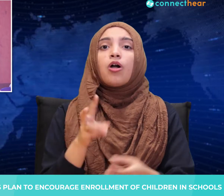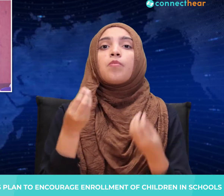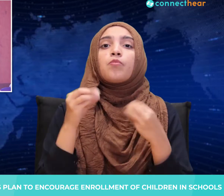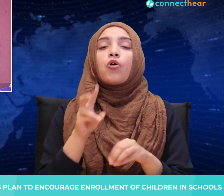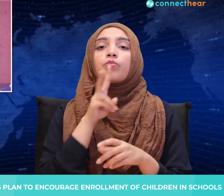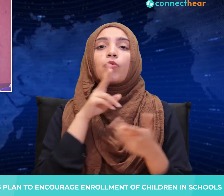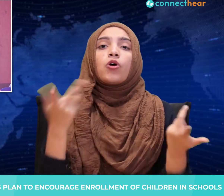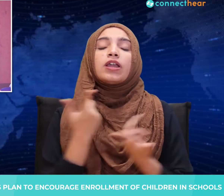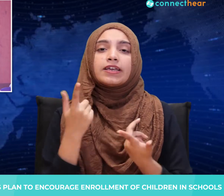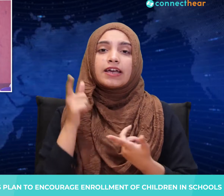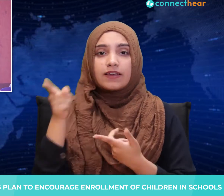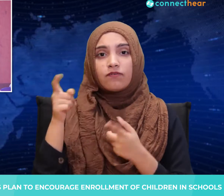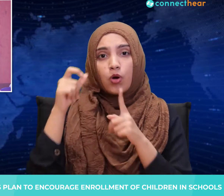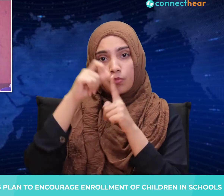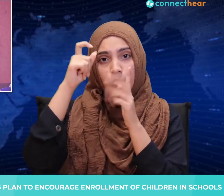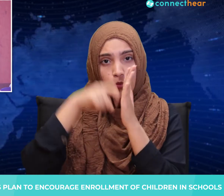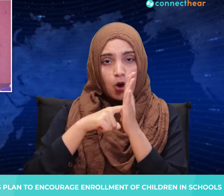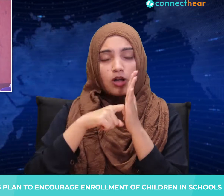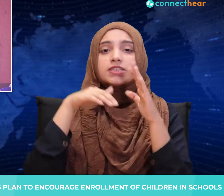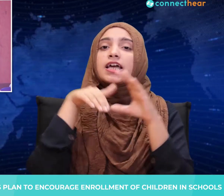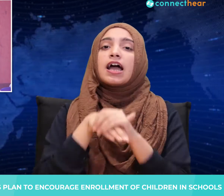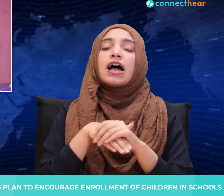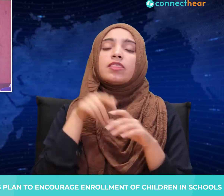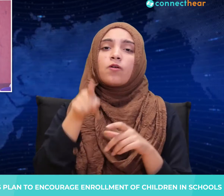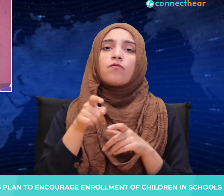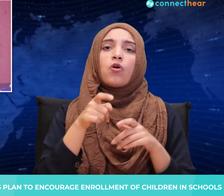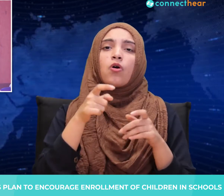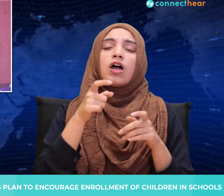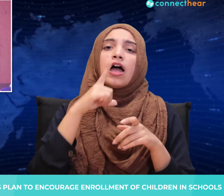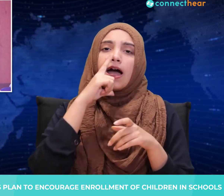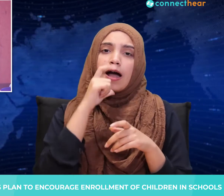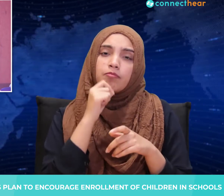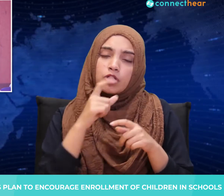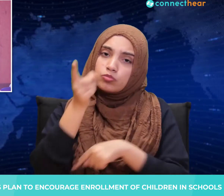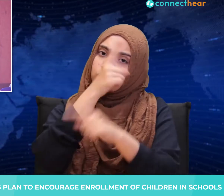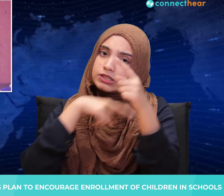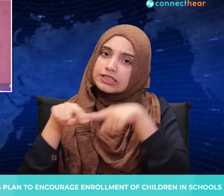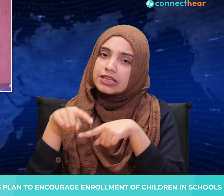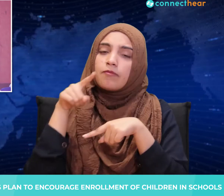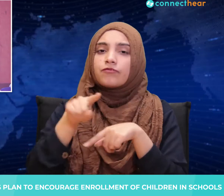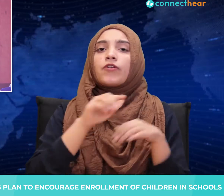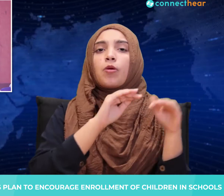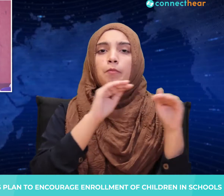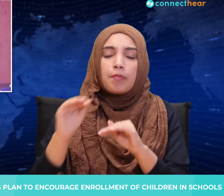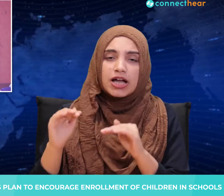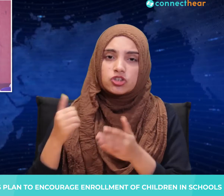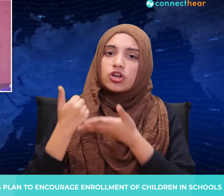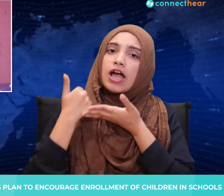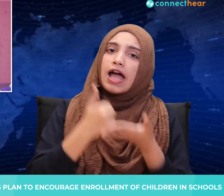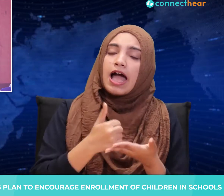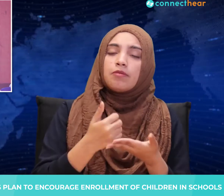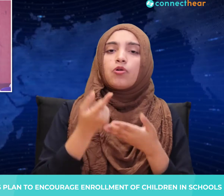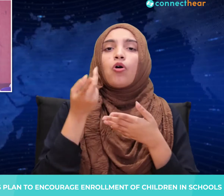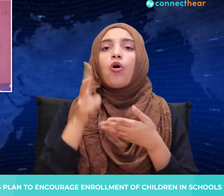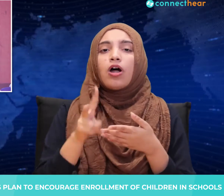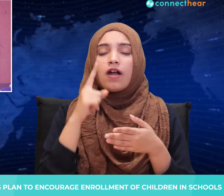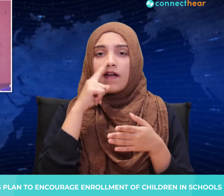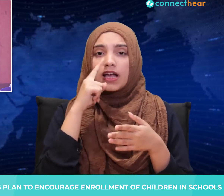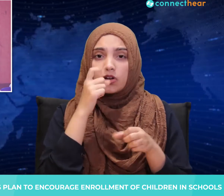He said stipends would play a role in encouraging parents to send their children, particularly girls, to